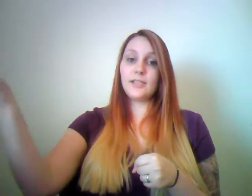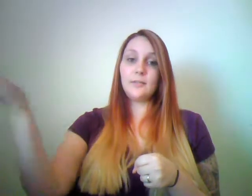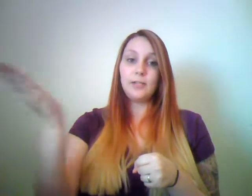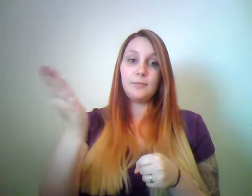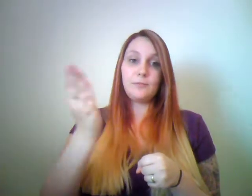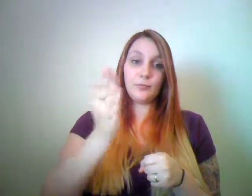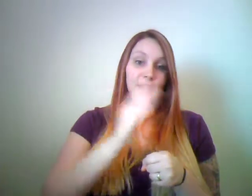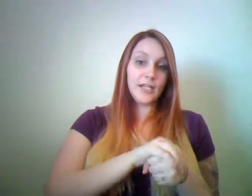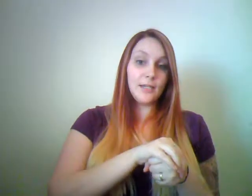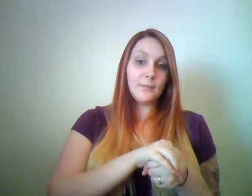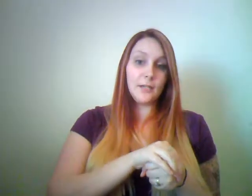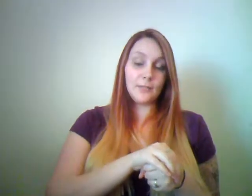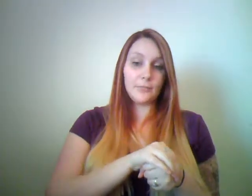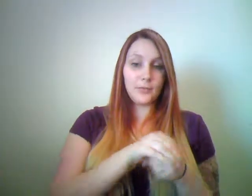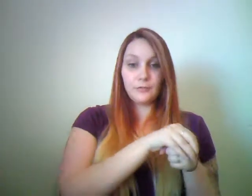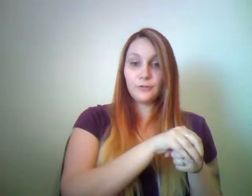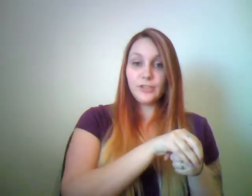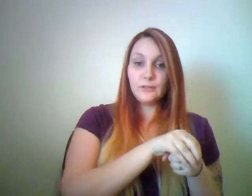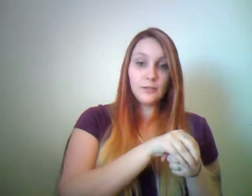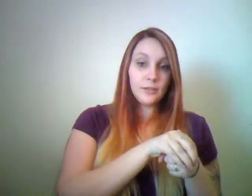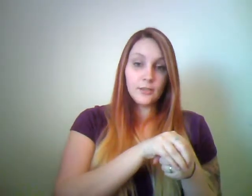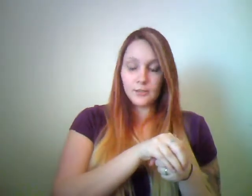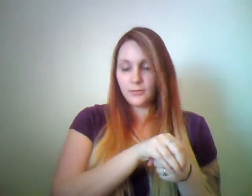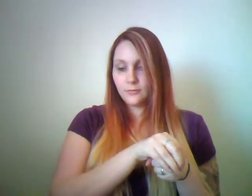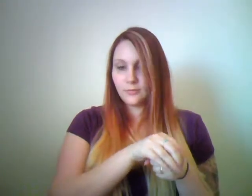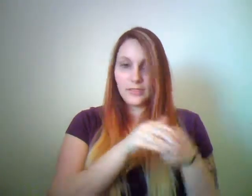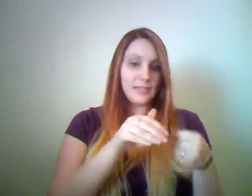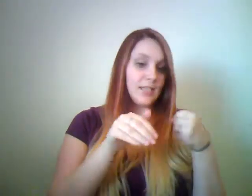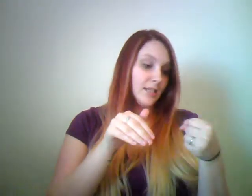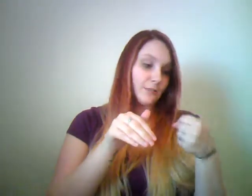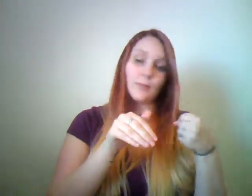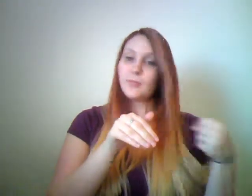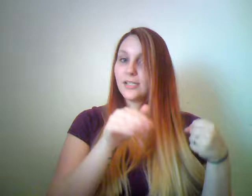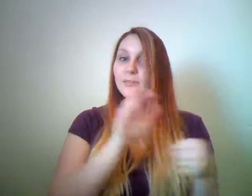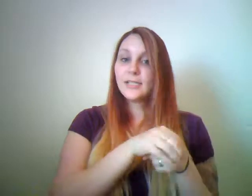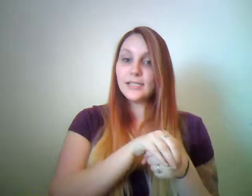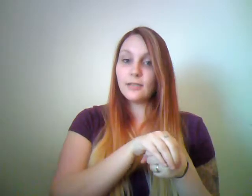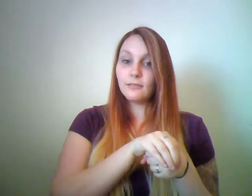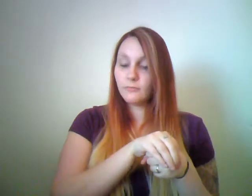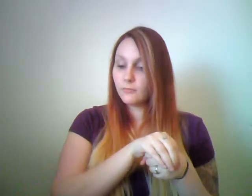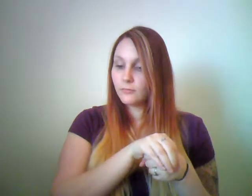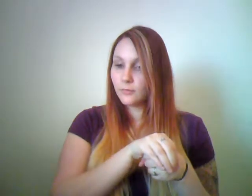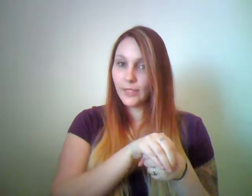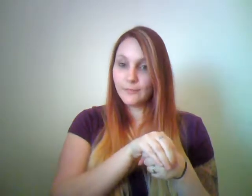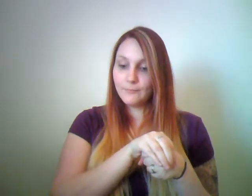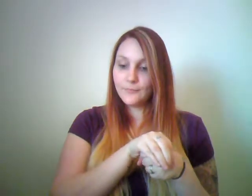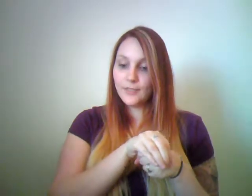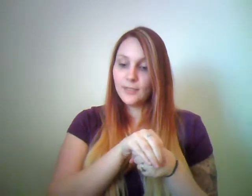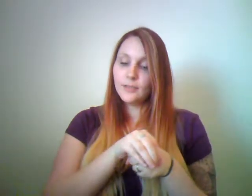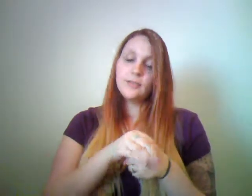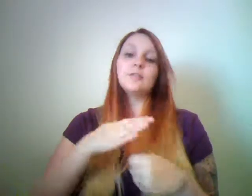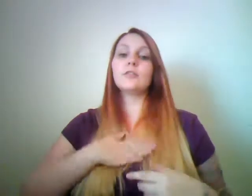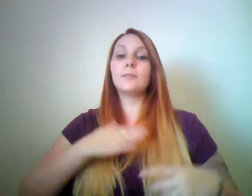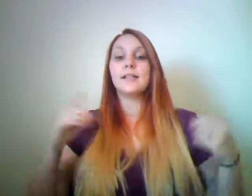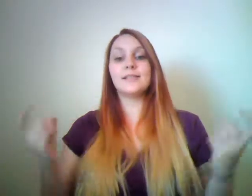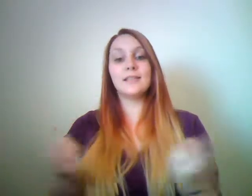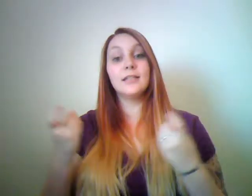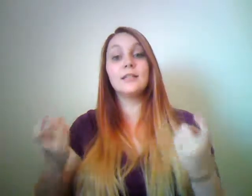and I'm bringing him and I'm covering this thing that represents my sin. Okay? So my sin,